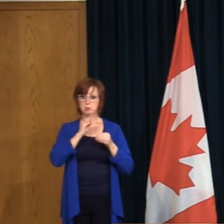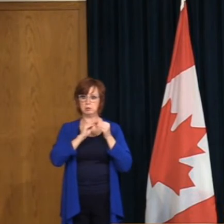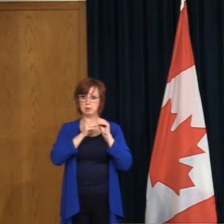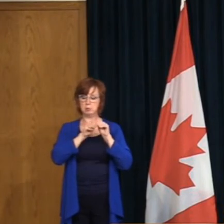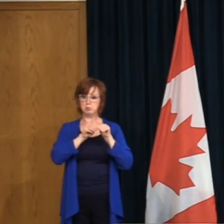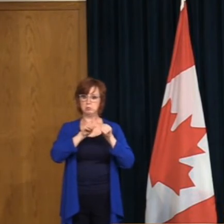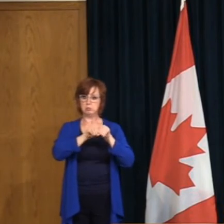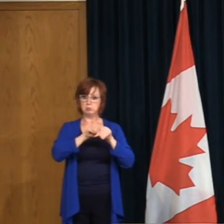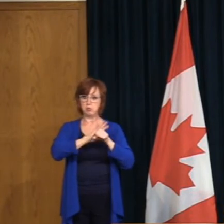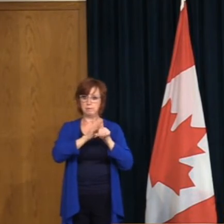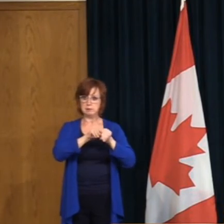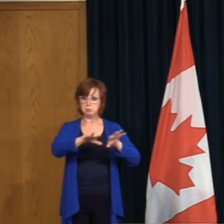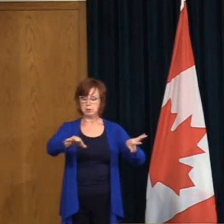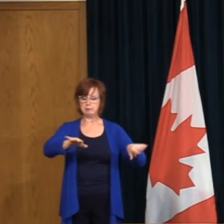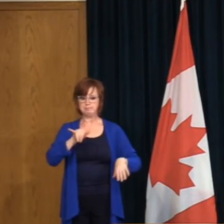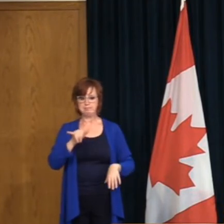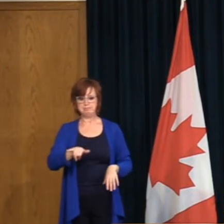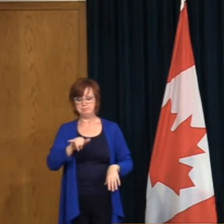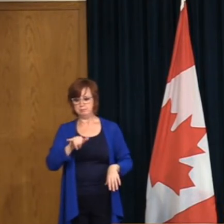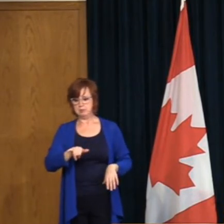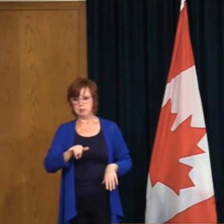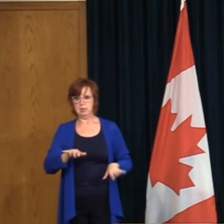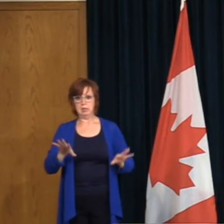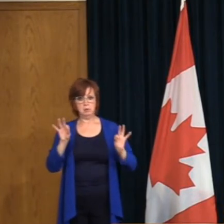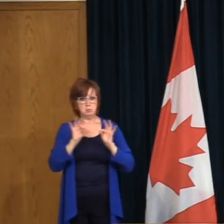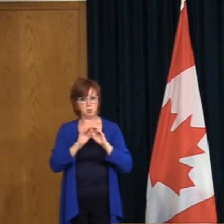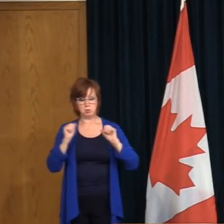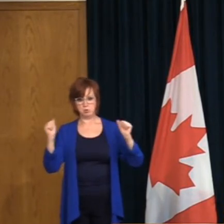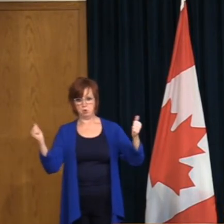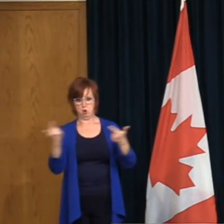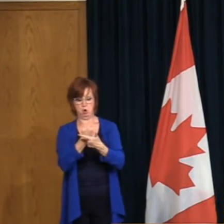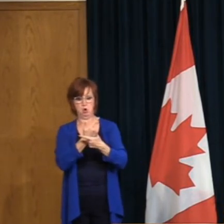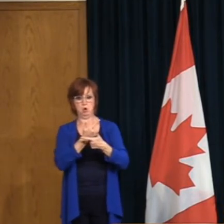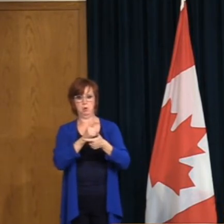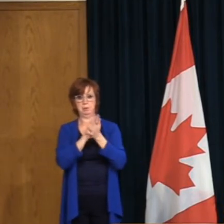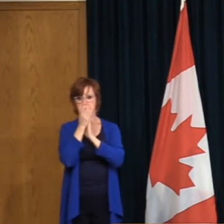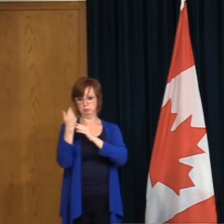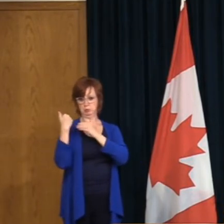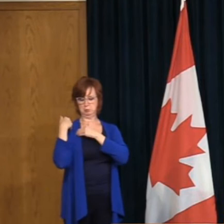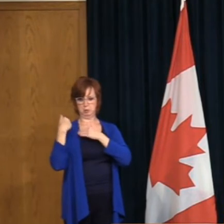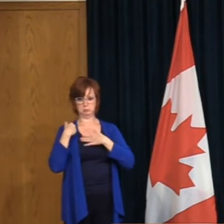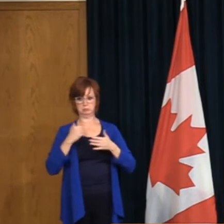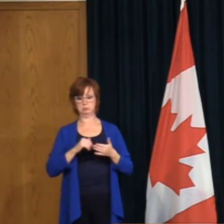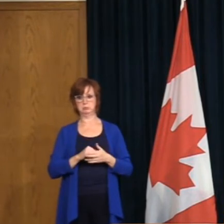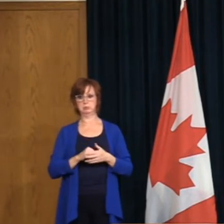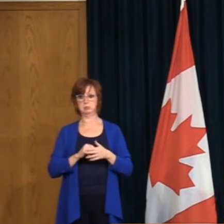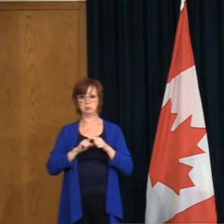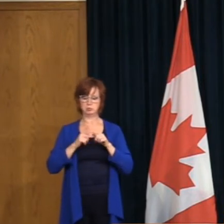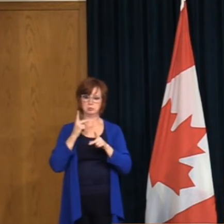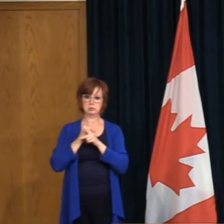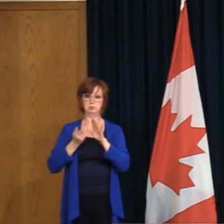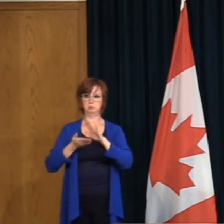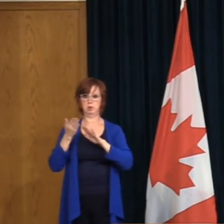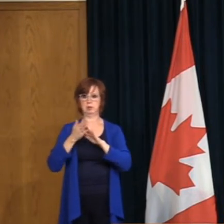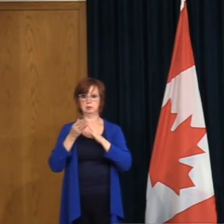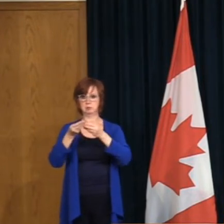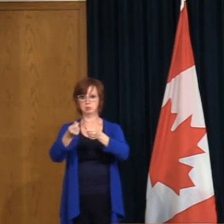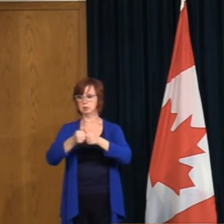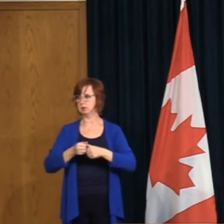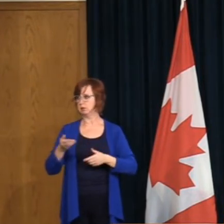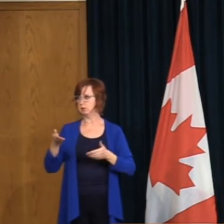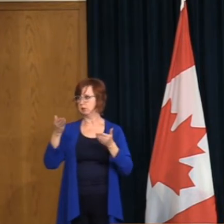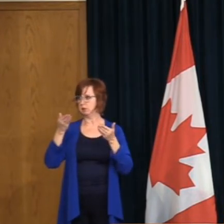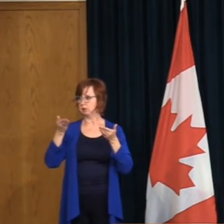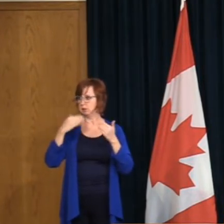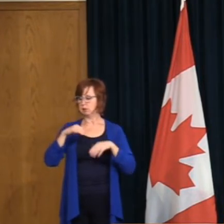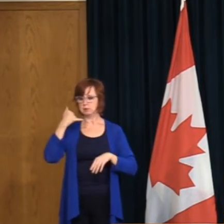would we all play a role in managing that while continuing as much as we can routine operations. We'll take the